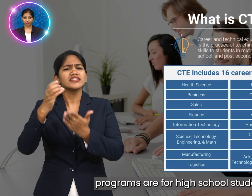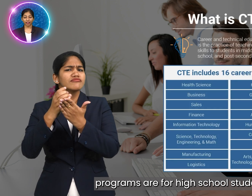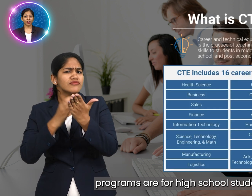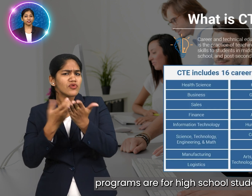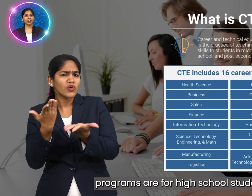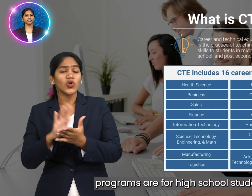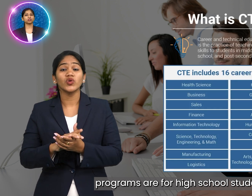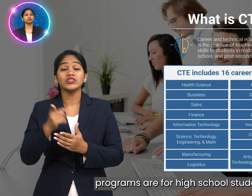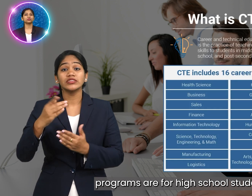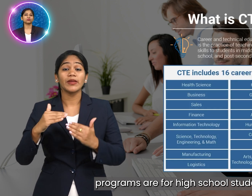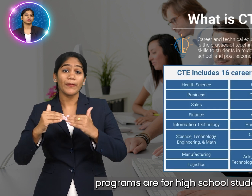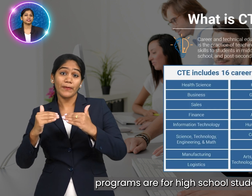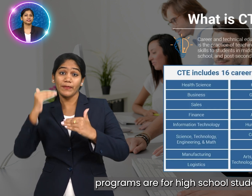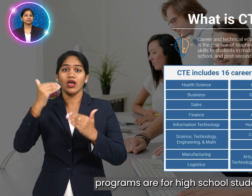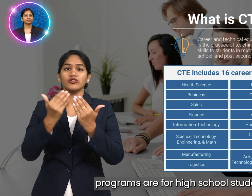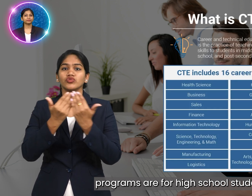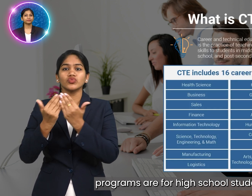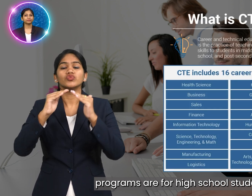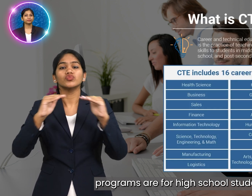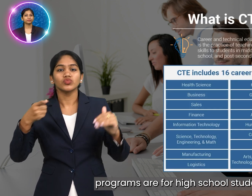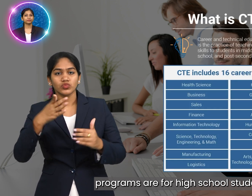Programs are for high school students